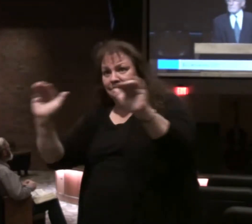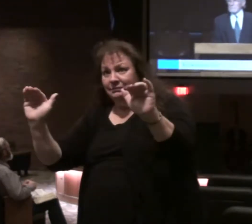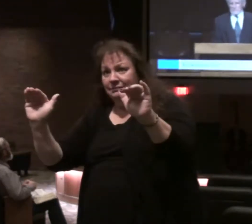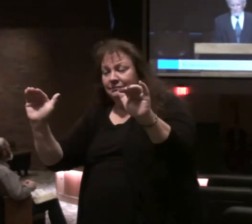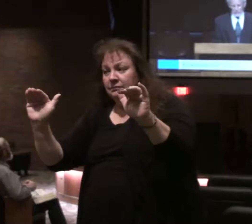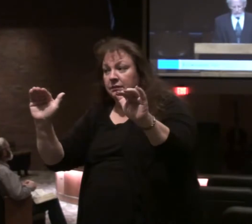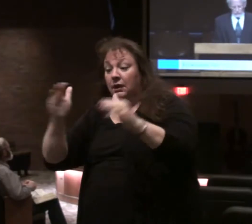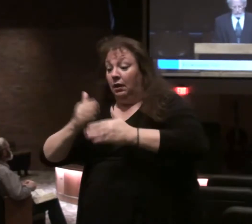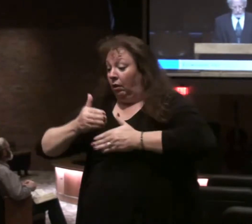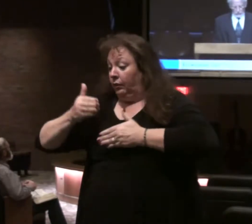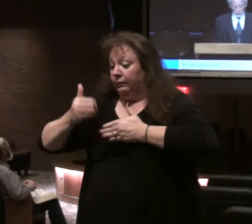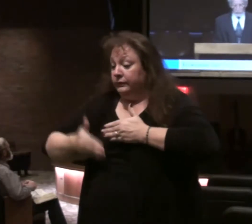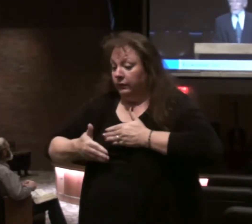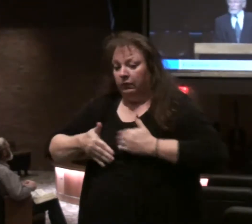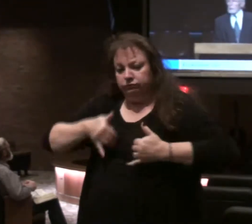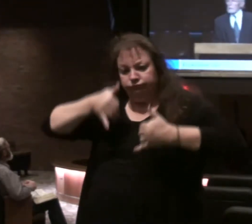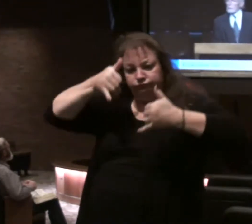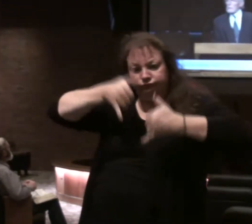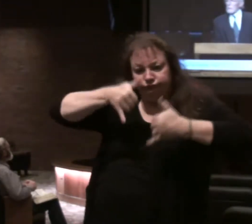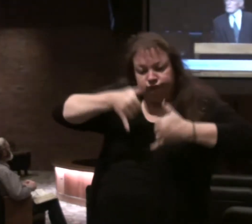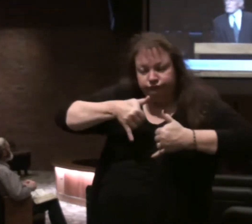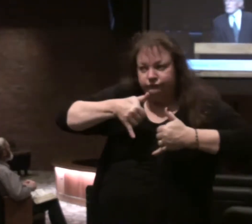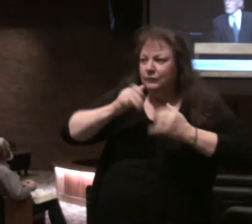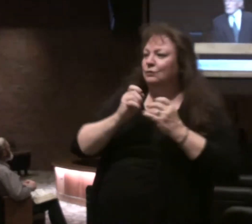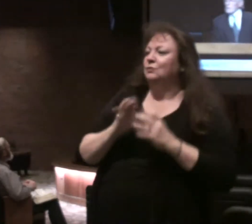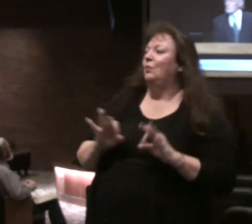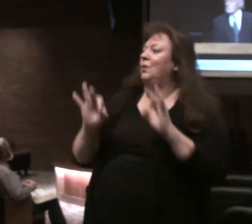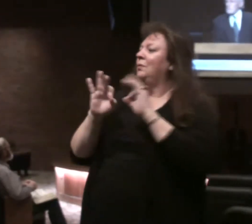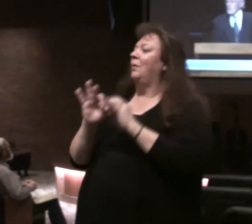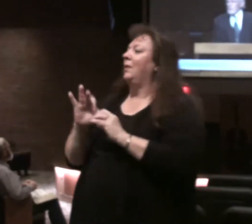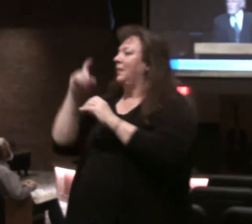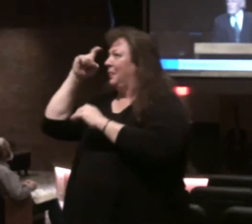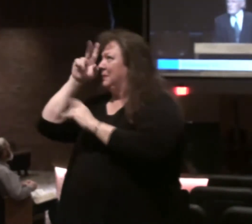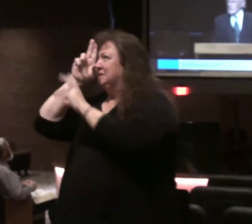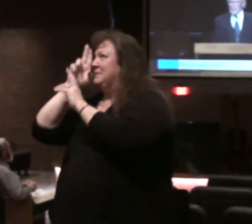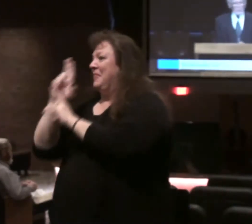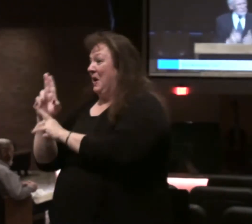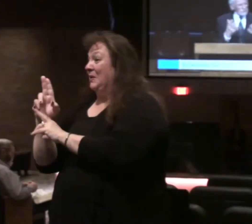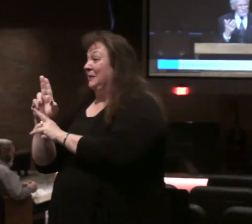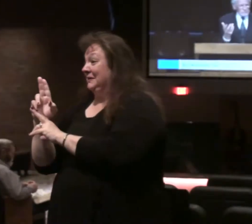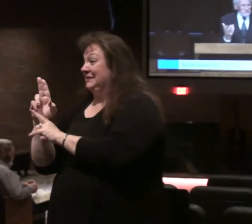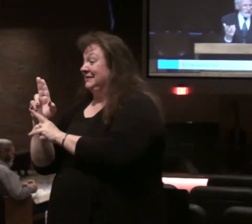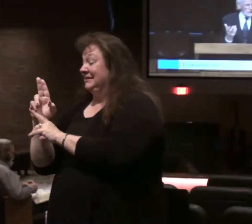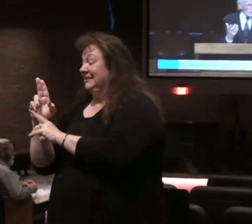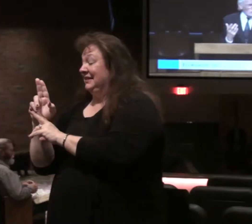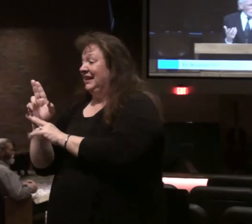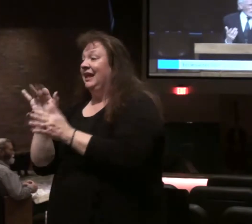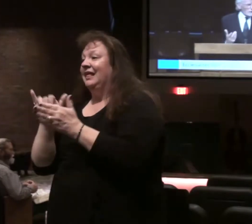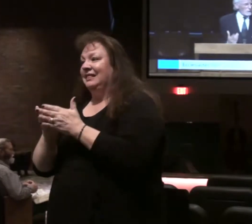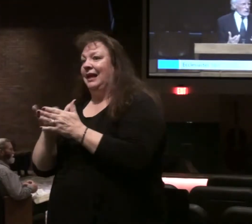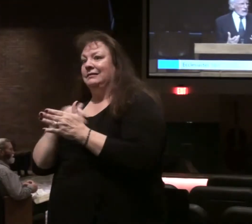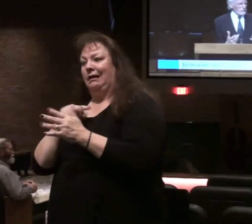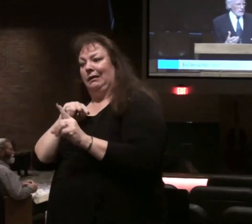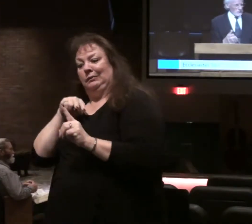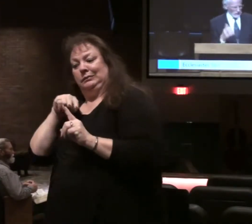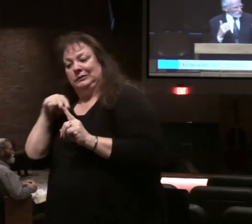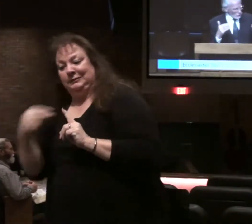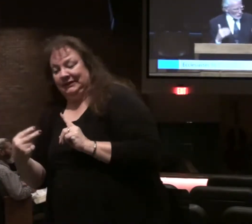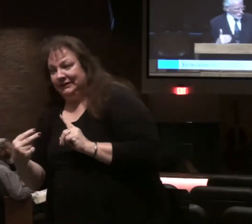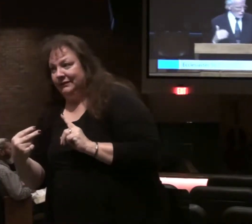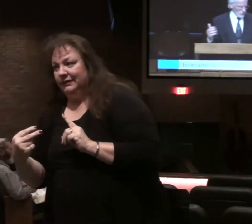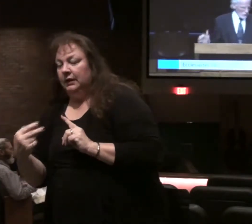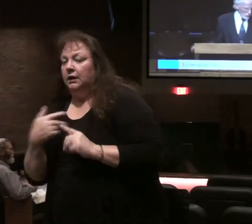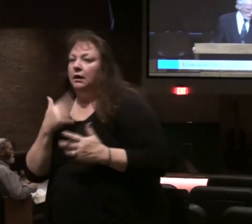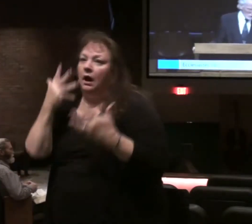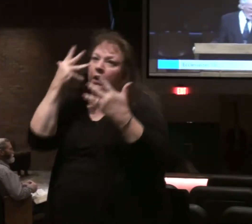outcome, the foolishness was weightier than the wisdom and the honor. So that's our perspective on life. Not that